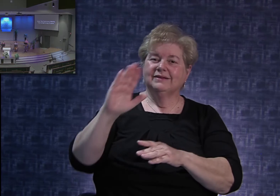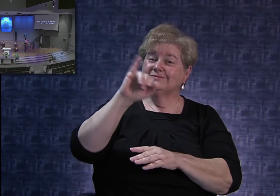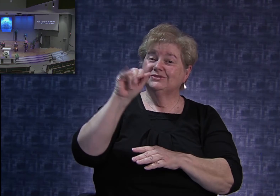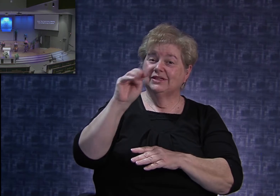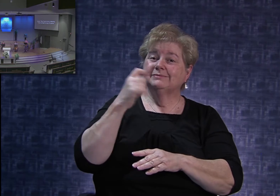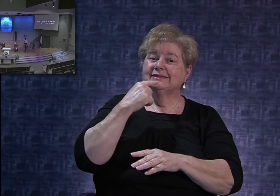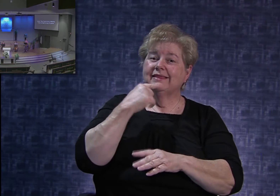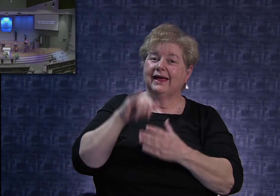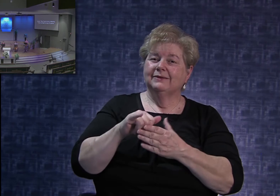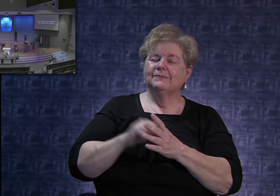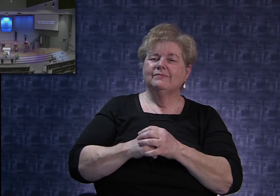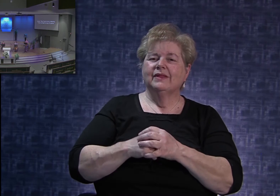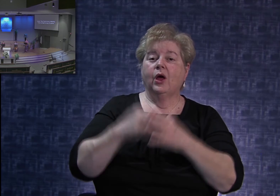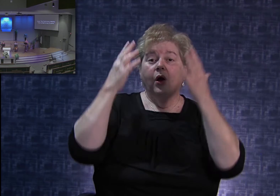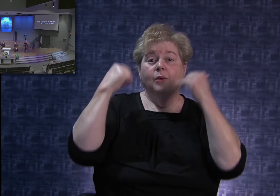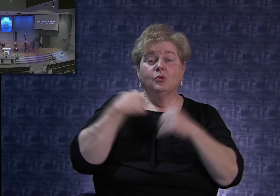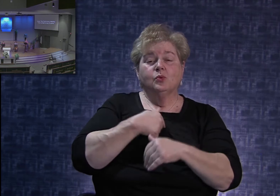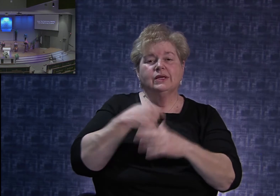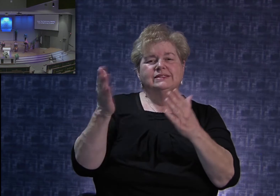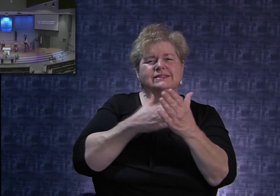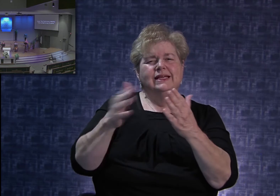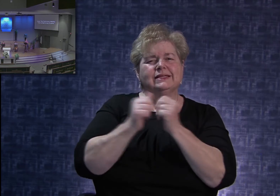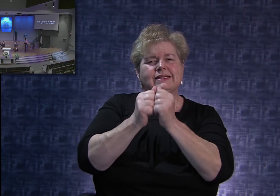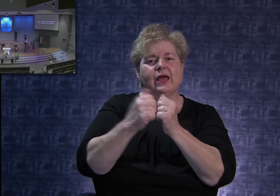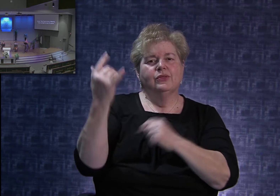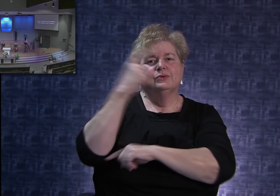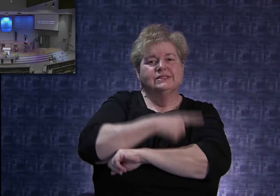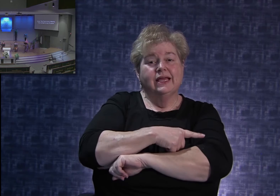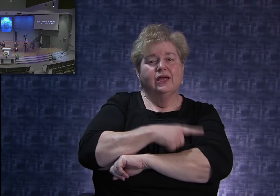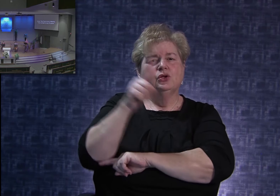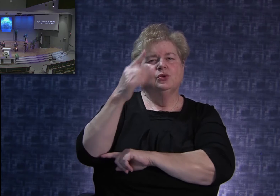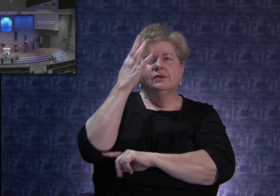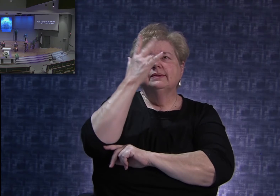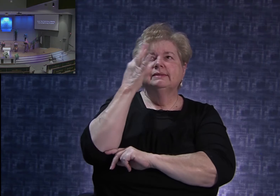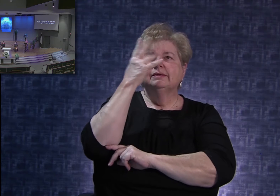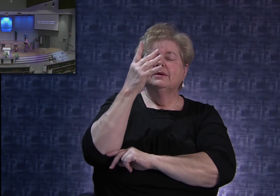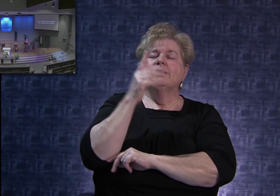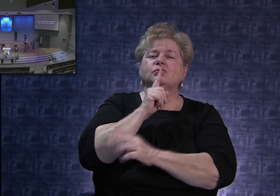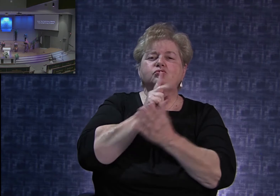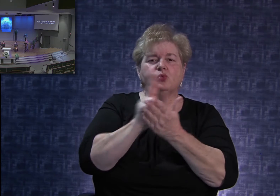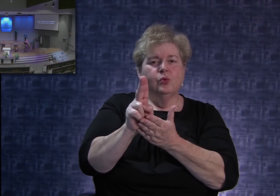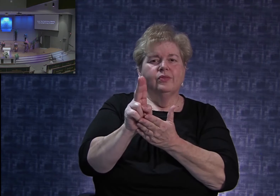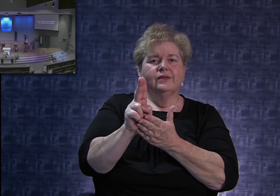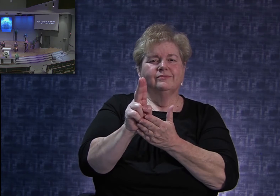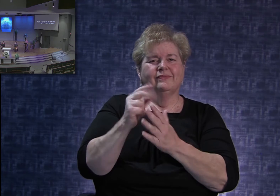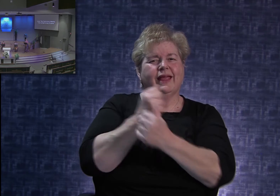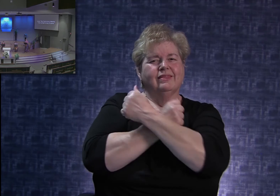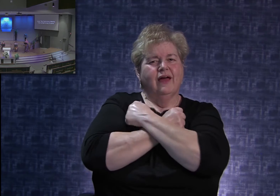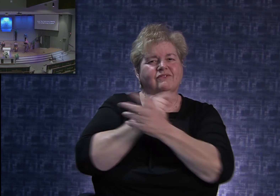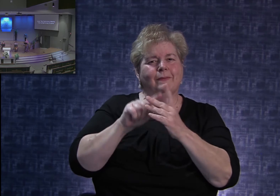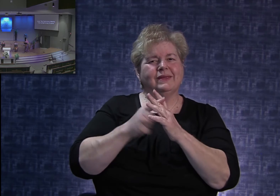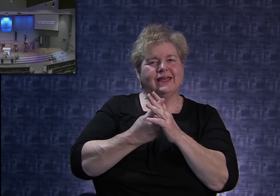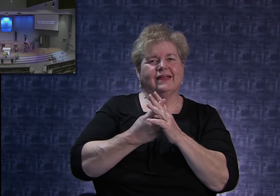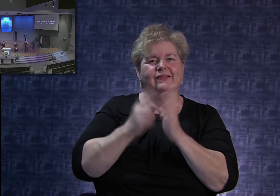our songs today, that you will truly meditate on the truth of the words that we're singing. And I love to begin a service with this